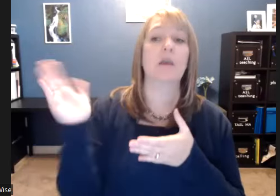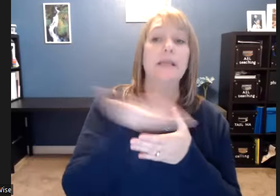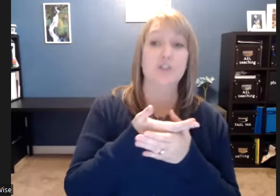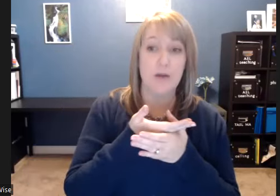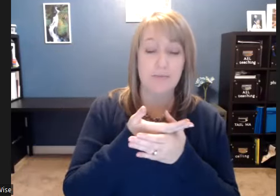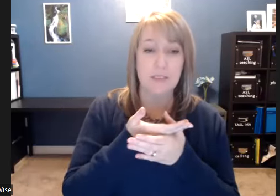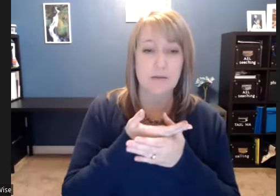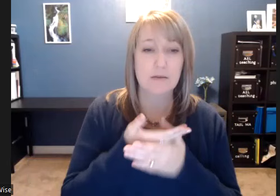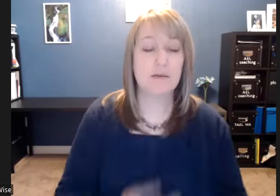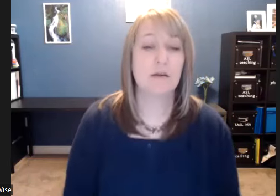interrupt.